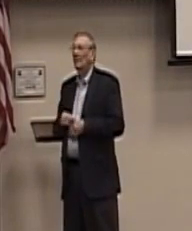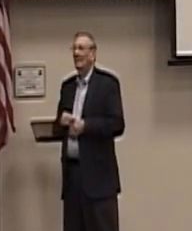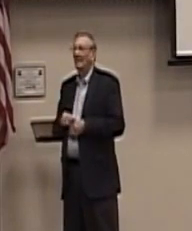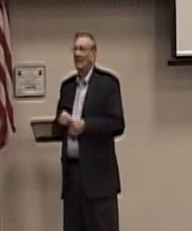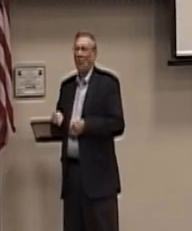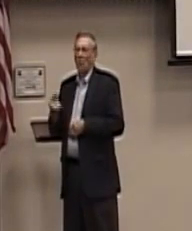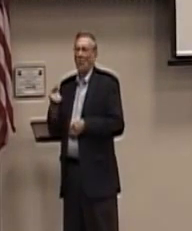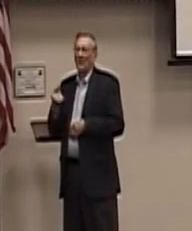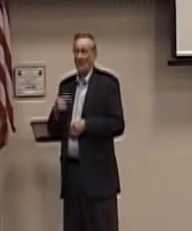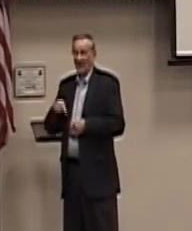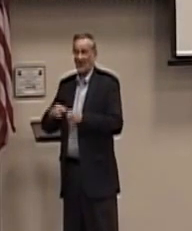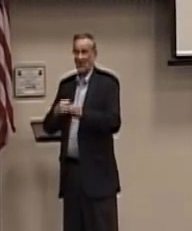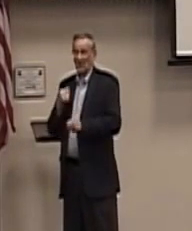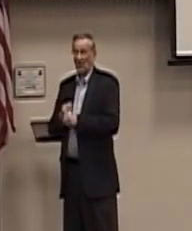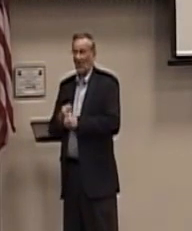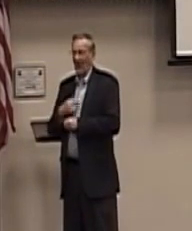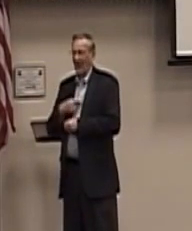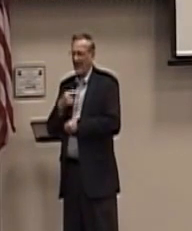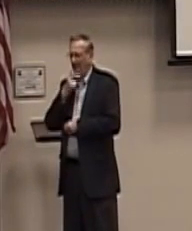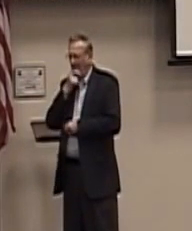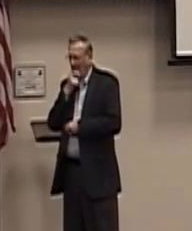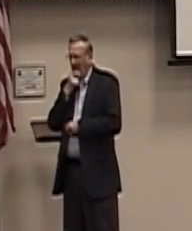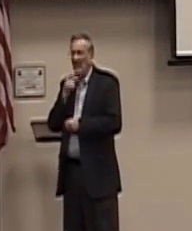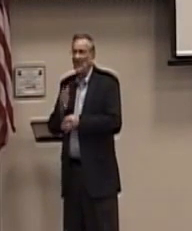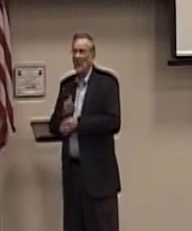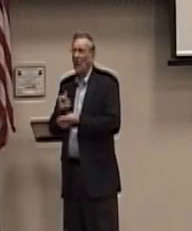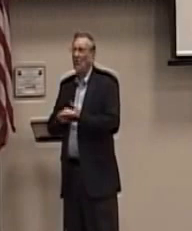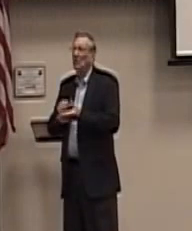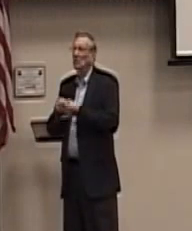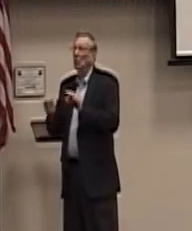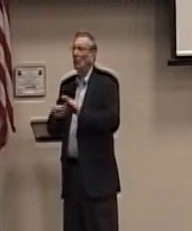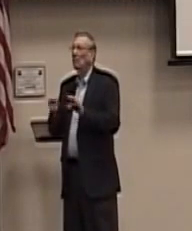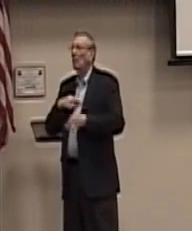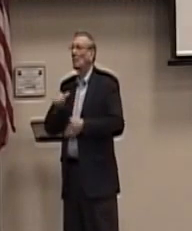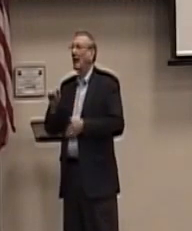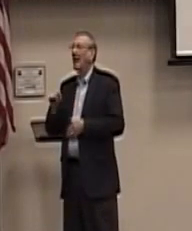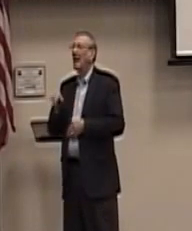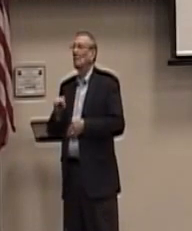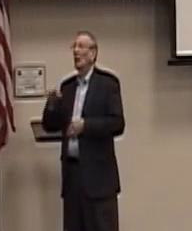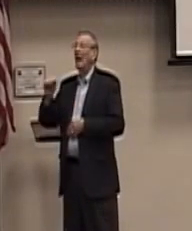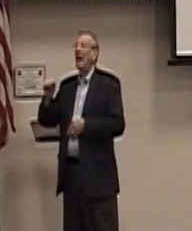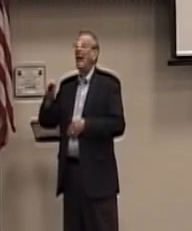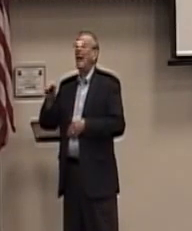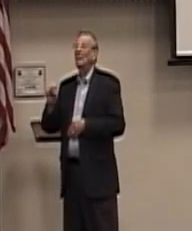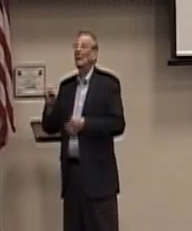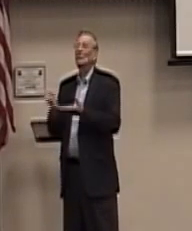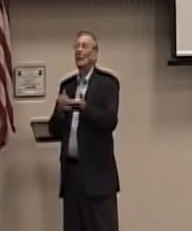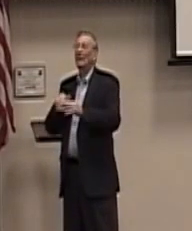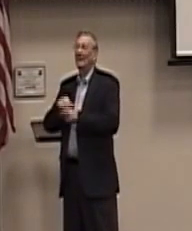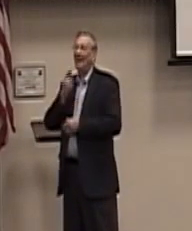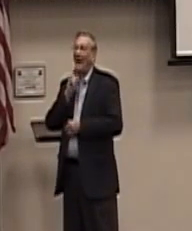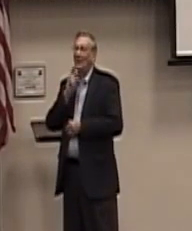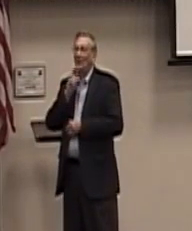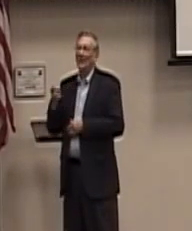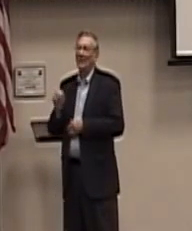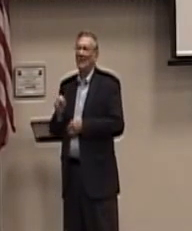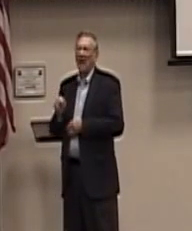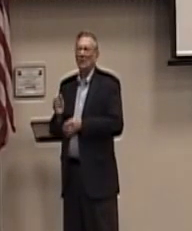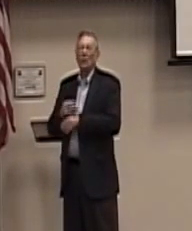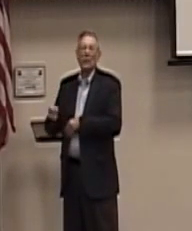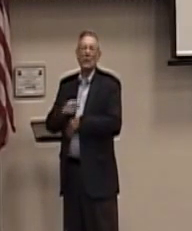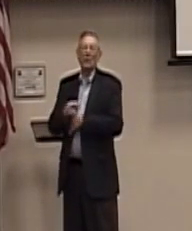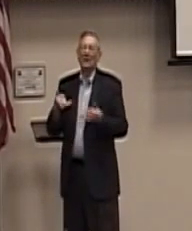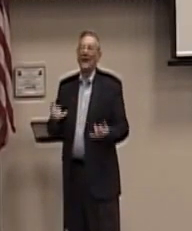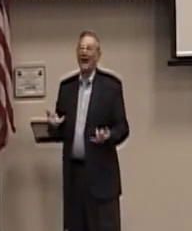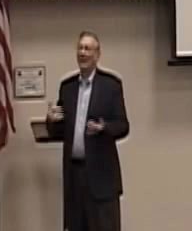mission fields. And this year, I had to share this story from our AIMer, Abby Wilson, who's serving in Honduras. And I'm going to share it with you